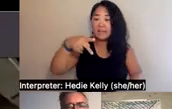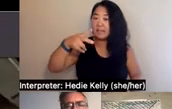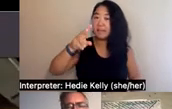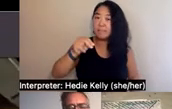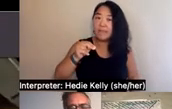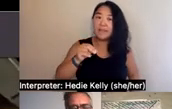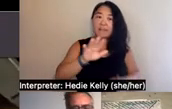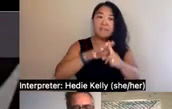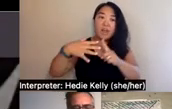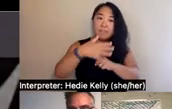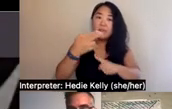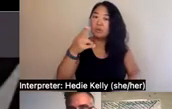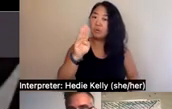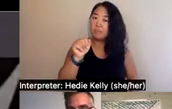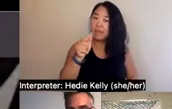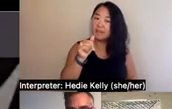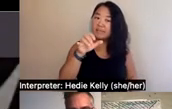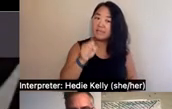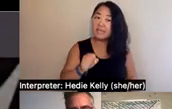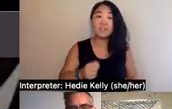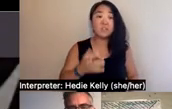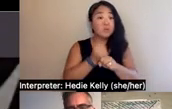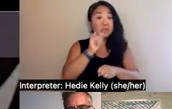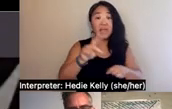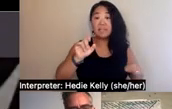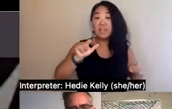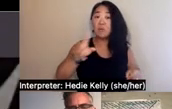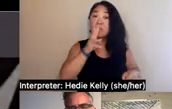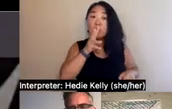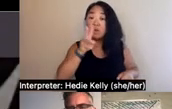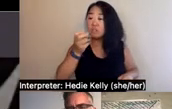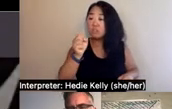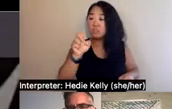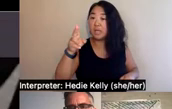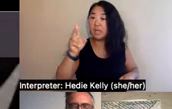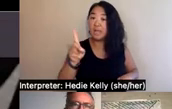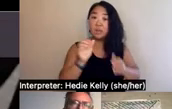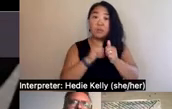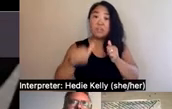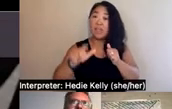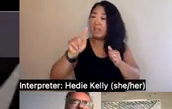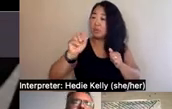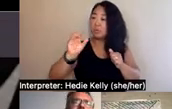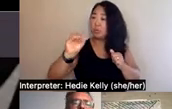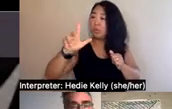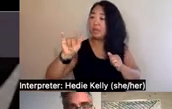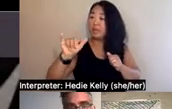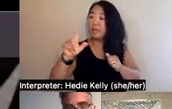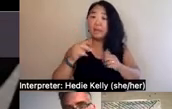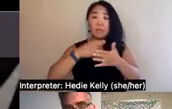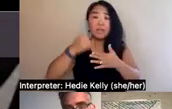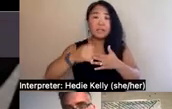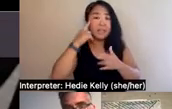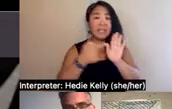Humanities. We took the Delaware River watershed. This is part of their Ecotopian Toolkit project, which is now exhibited at the